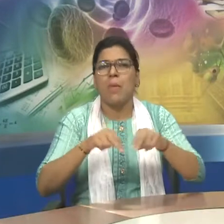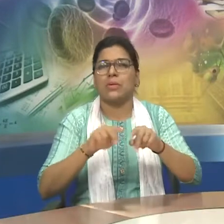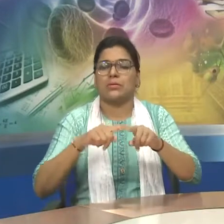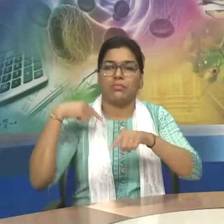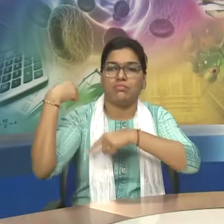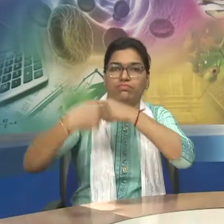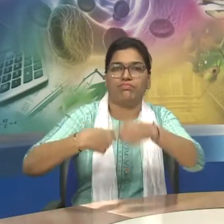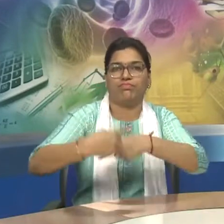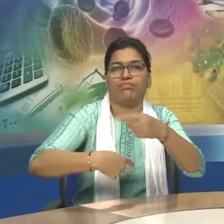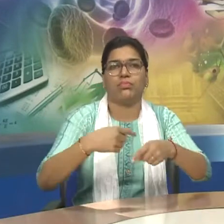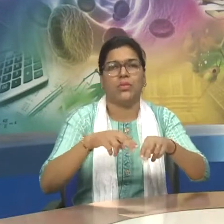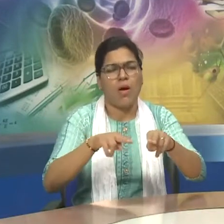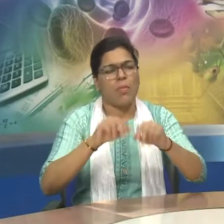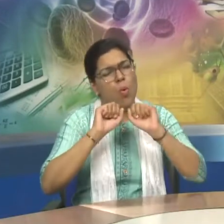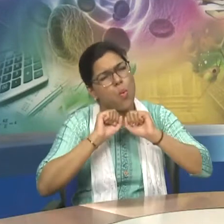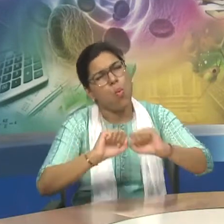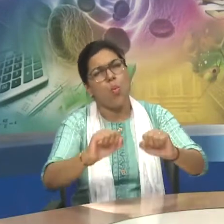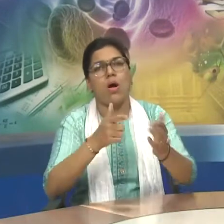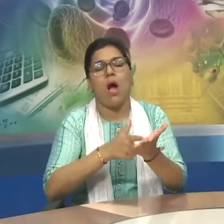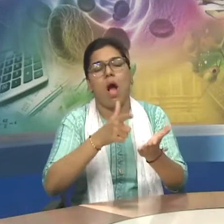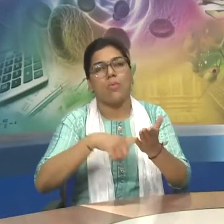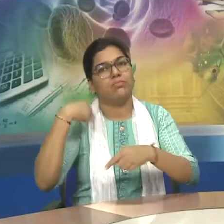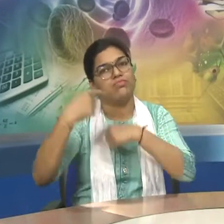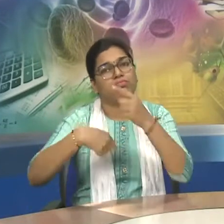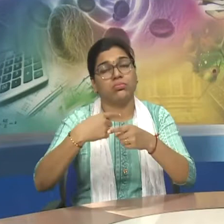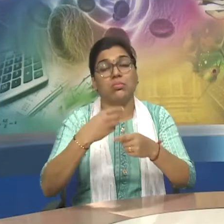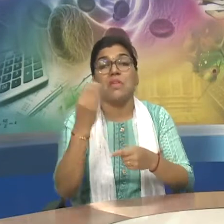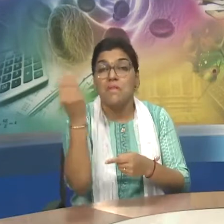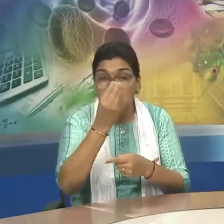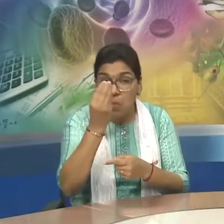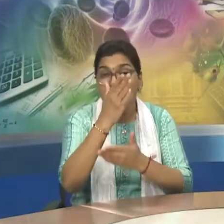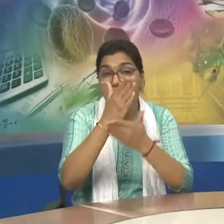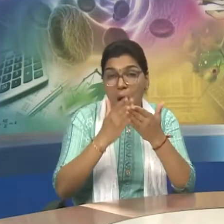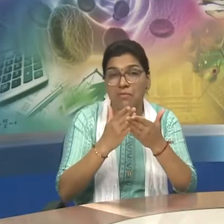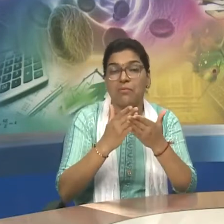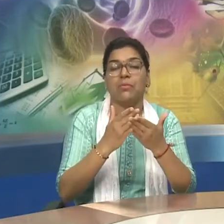whether or not they are